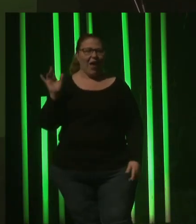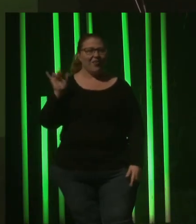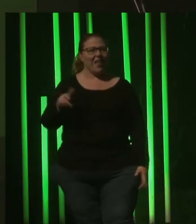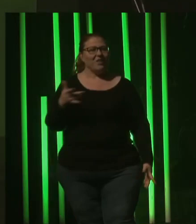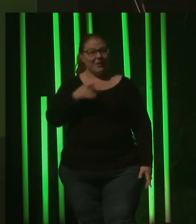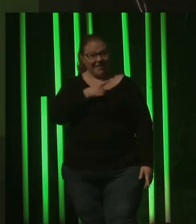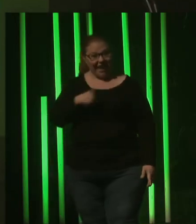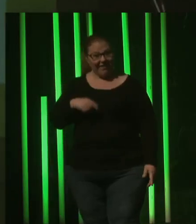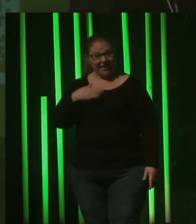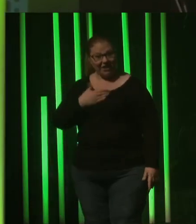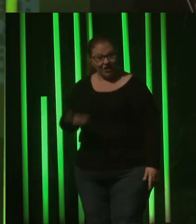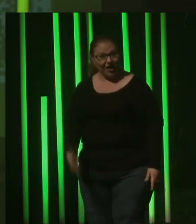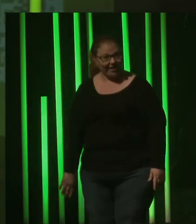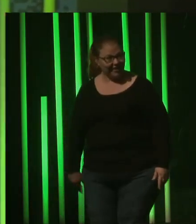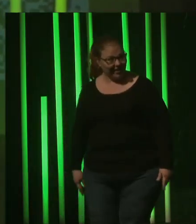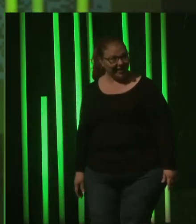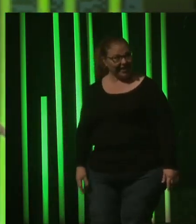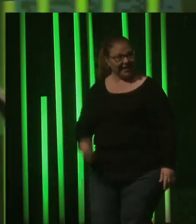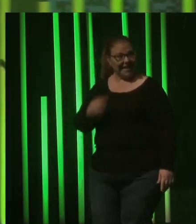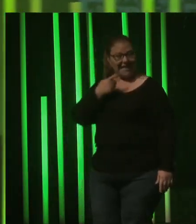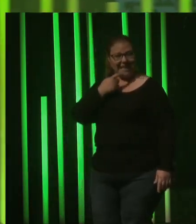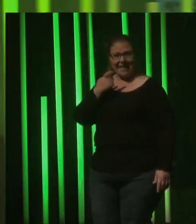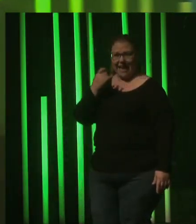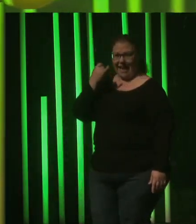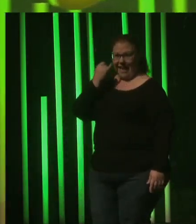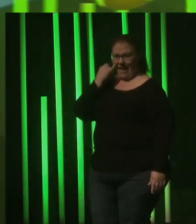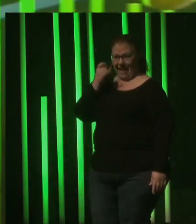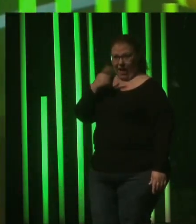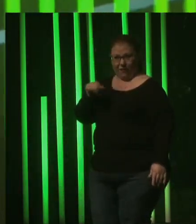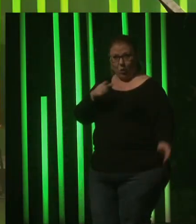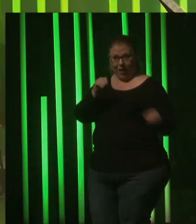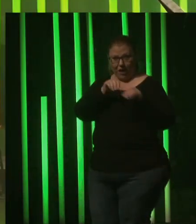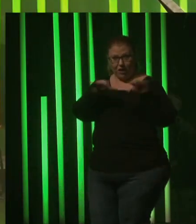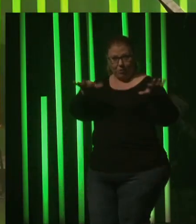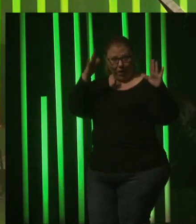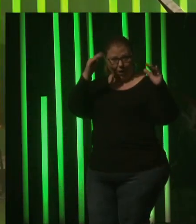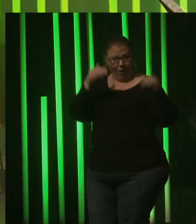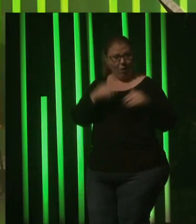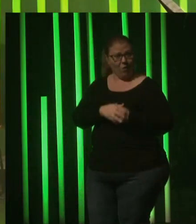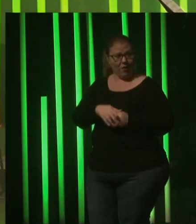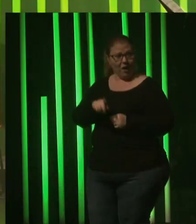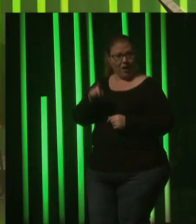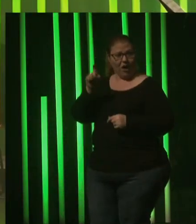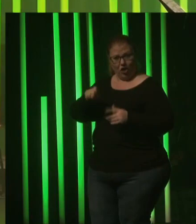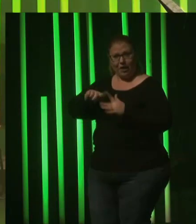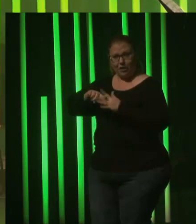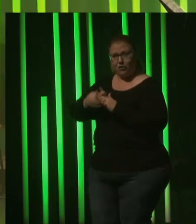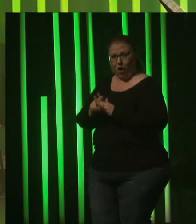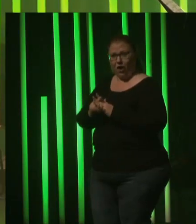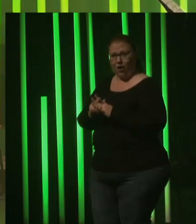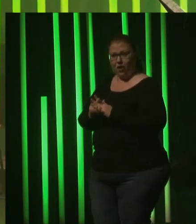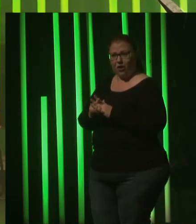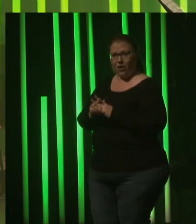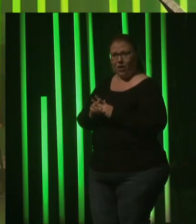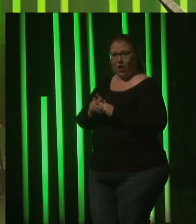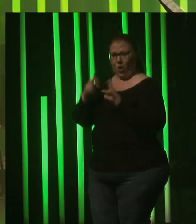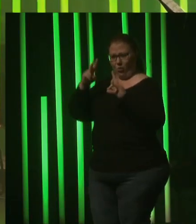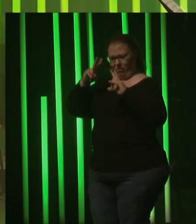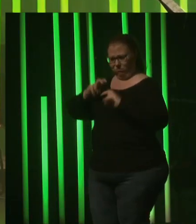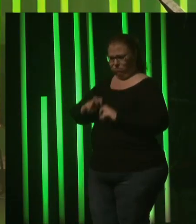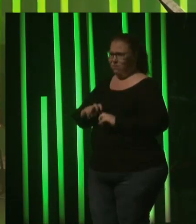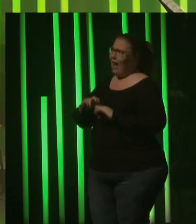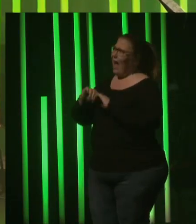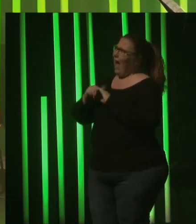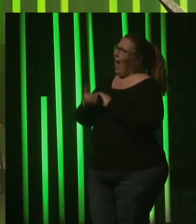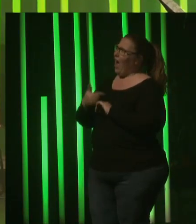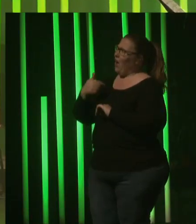is suggesting. He said, if you're going to be ambassadors of hope, you must start with saying, how do I get God